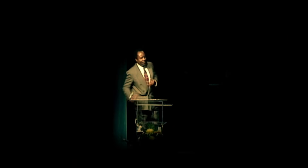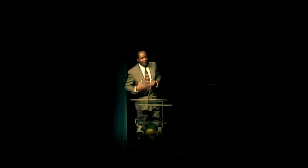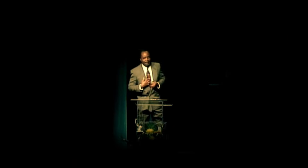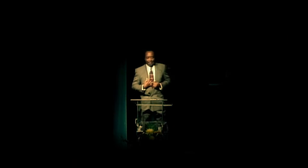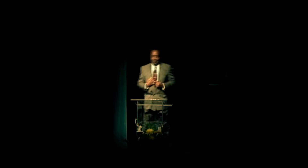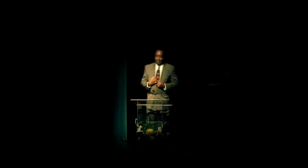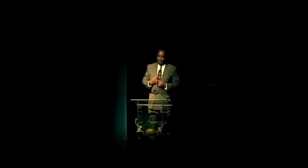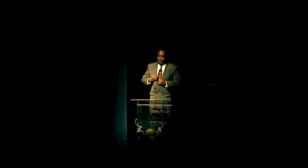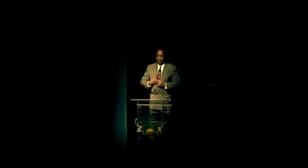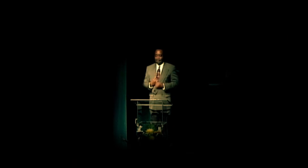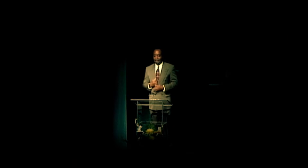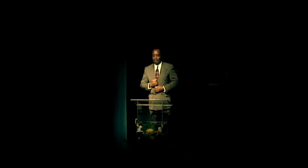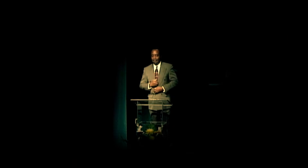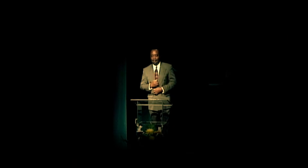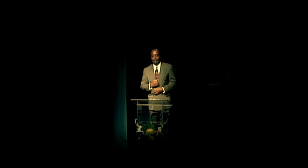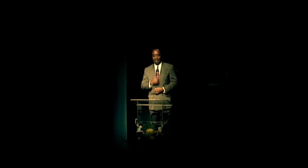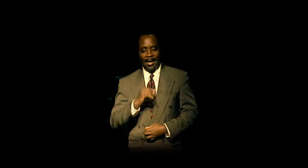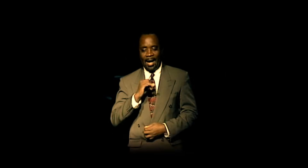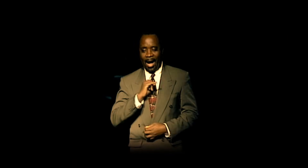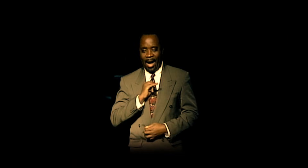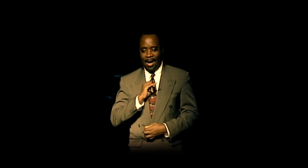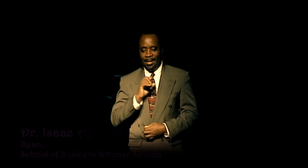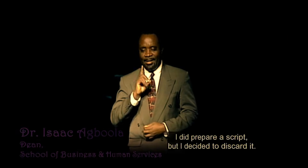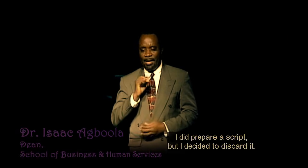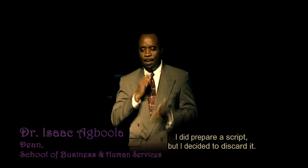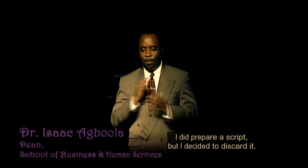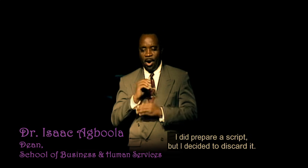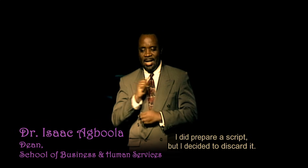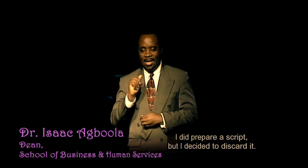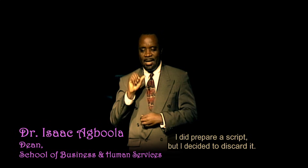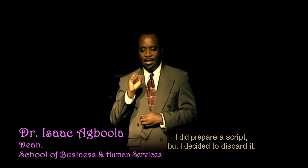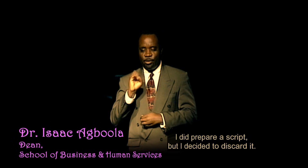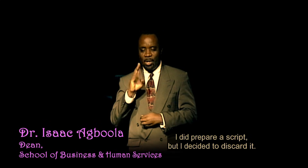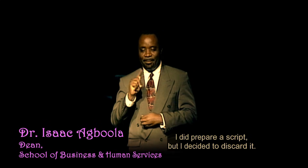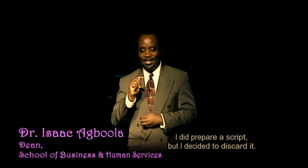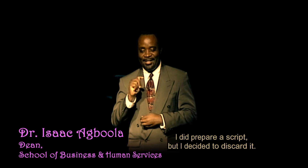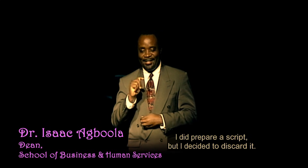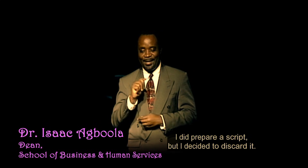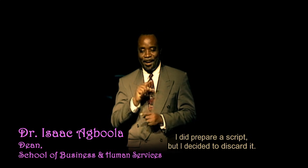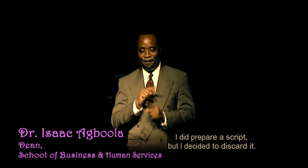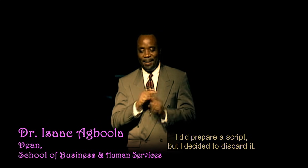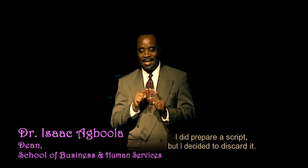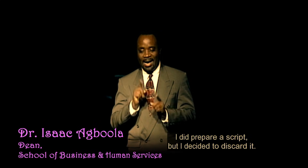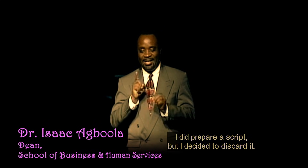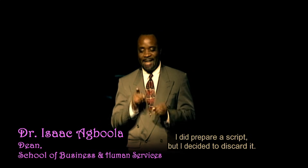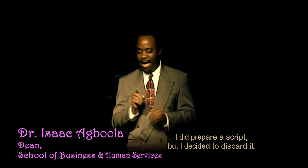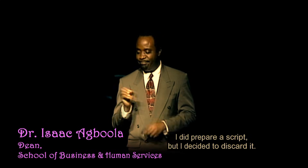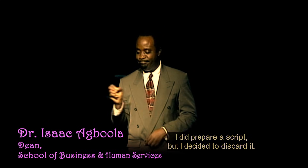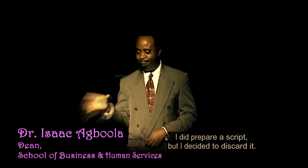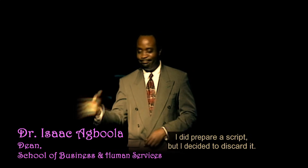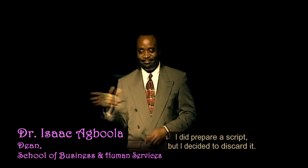I did prepare a script, that I decided to discard